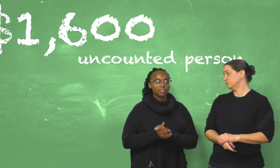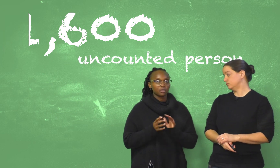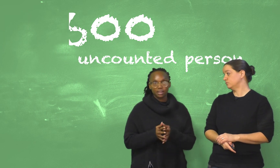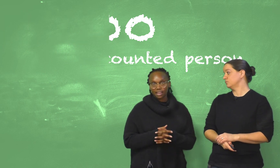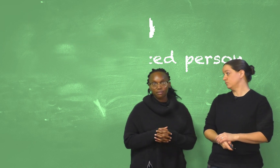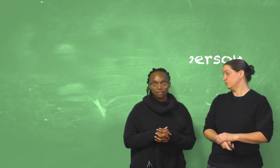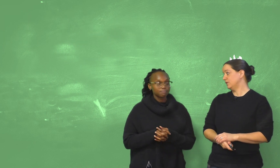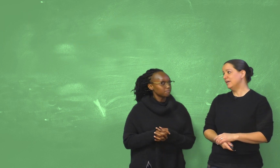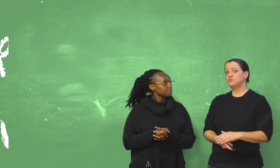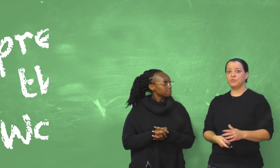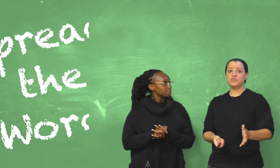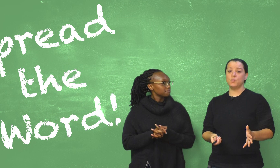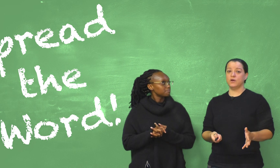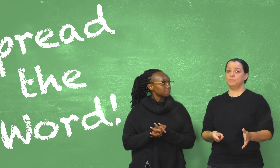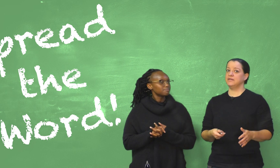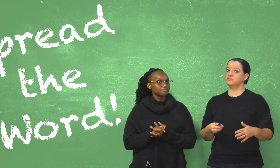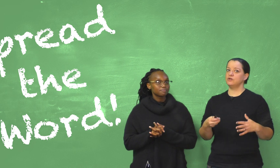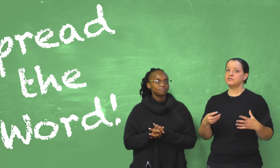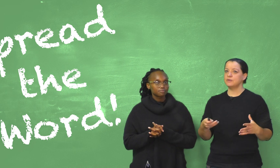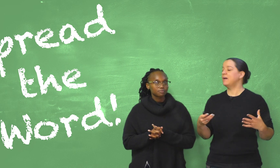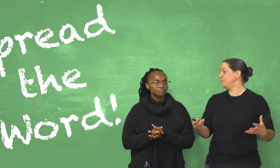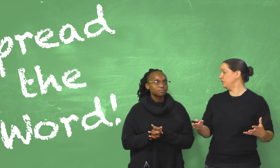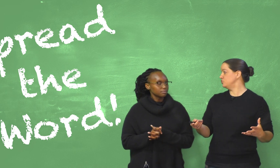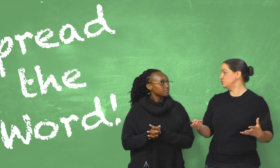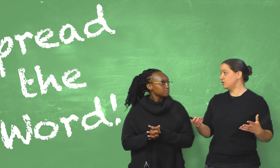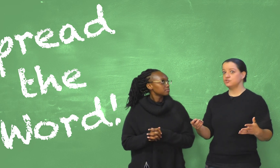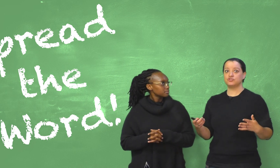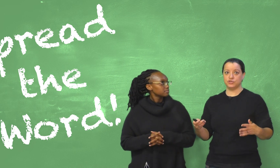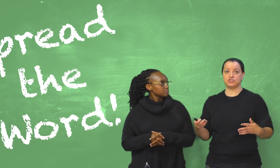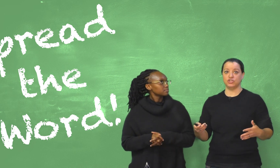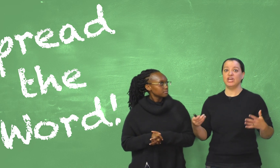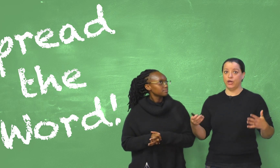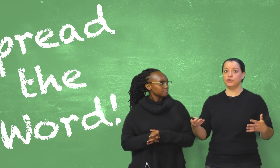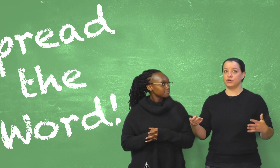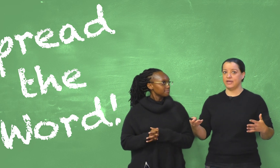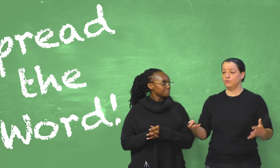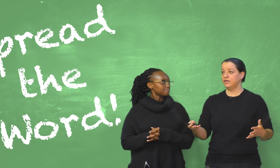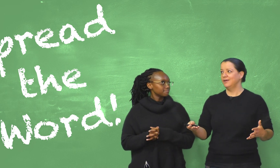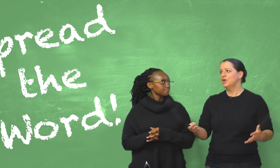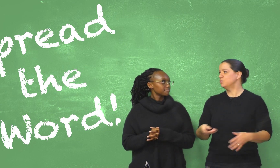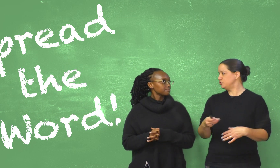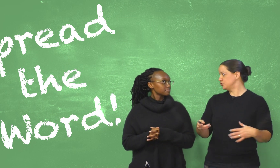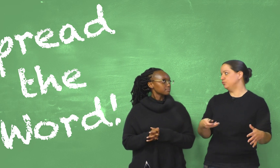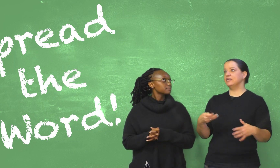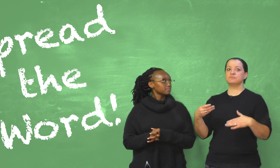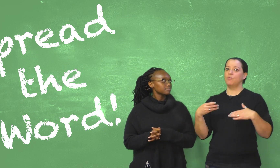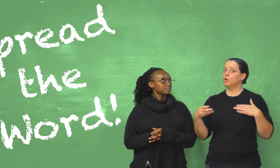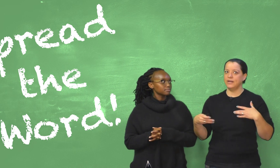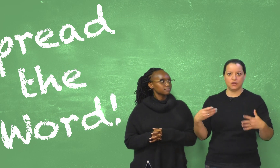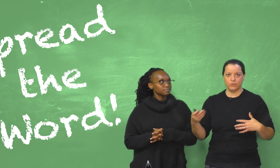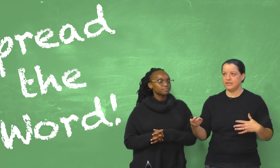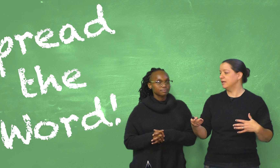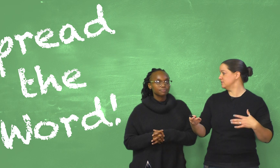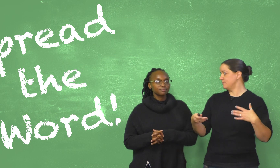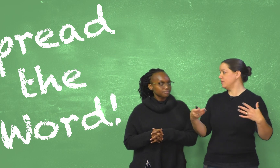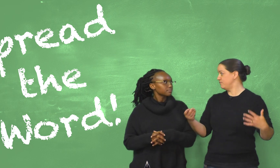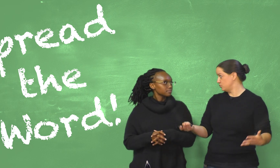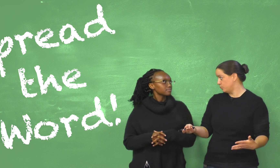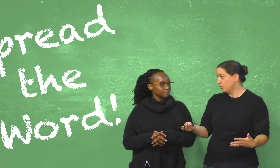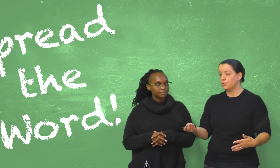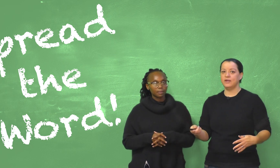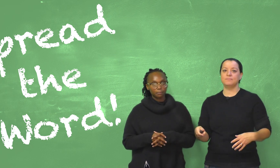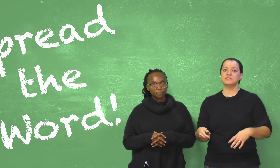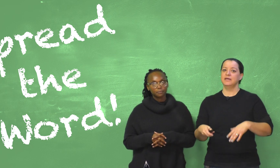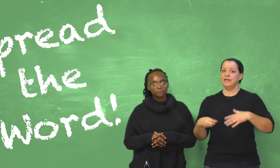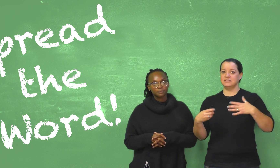really important that you get counted. And spread the word because there are some populations that are just traditionally undercounted, which just creates more inequity in some of the